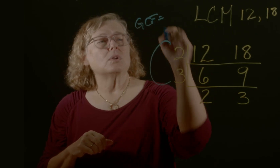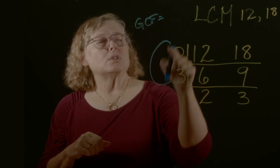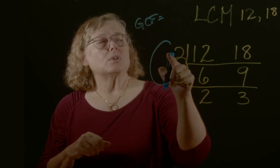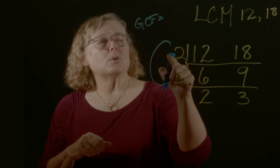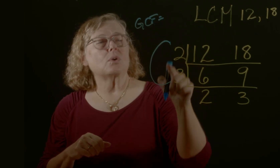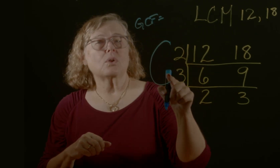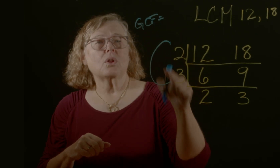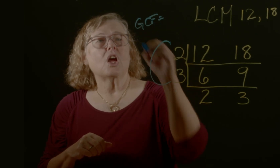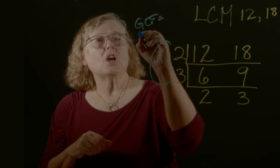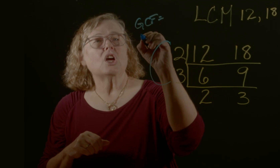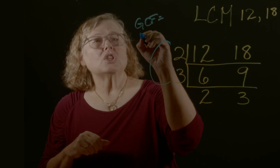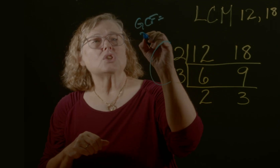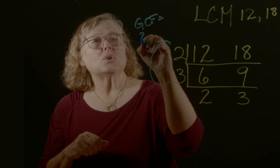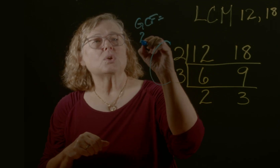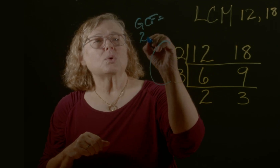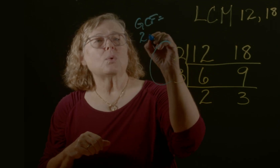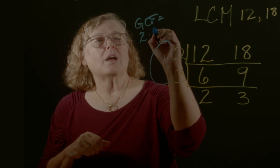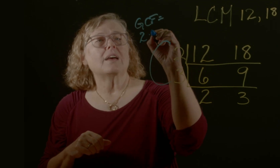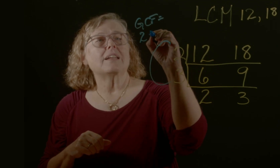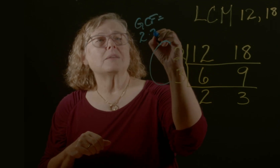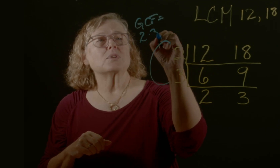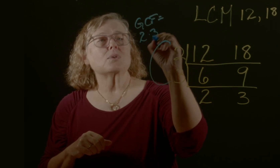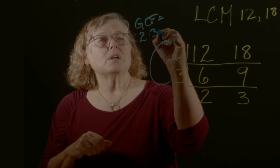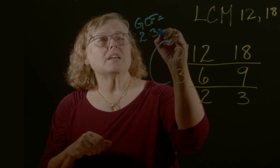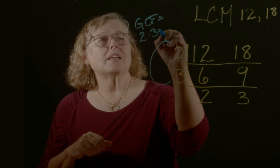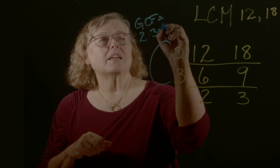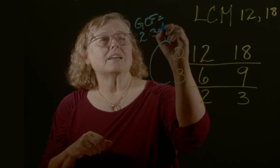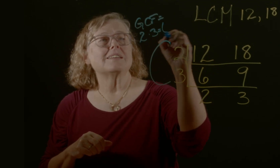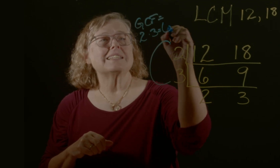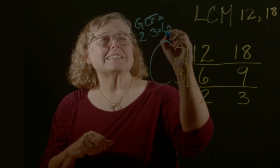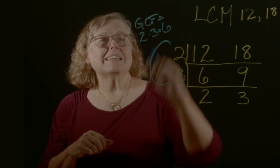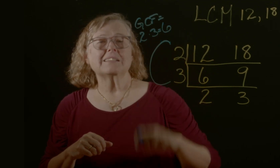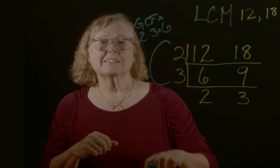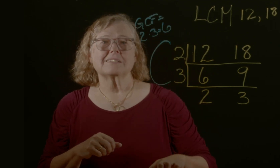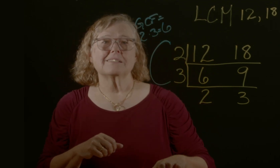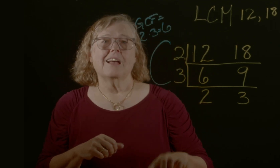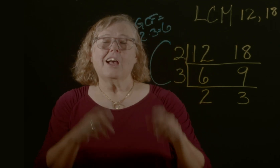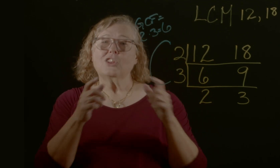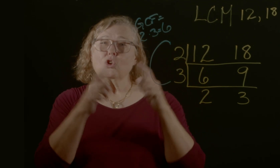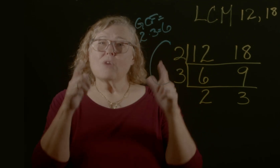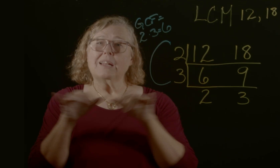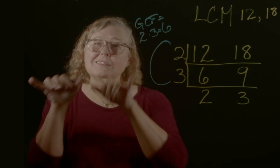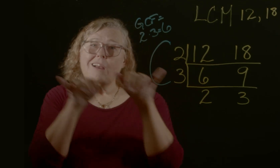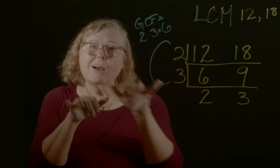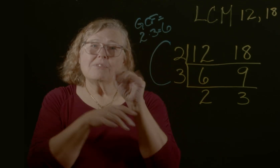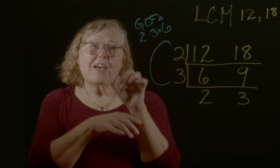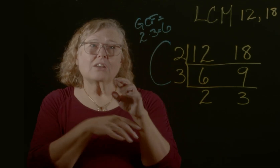The GCF is what? 2 times 3, which is 6. It is the greatest